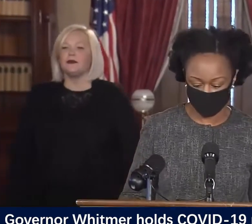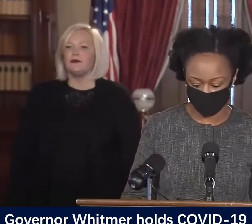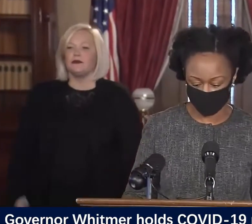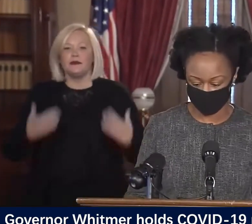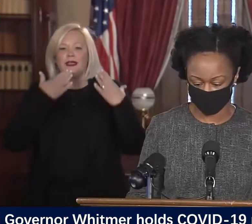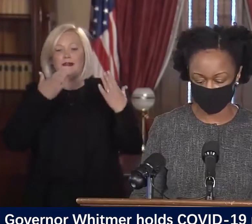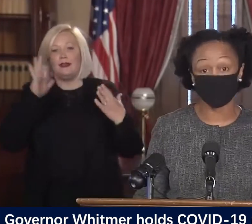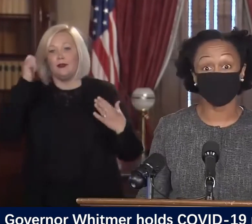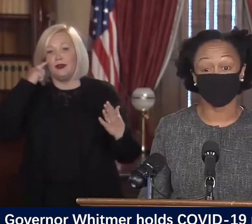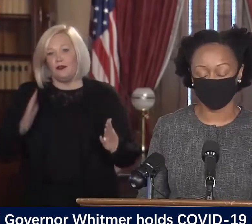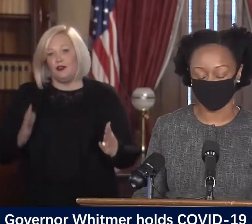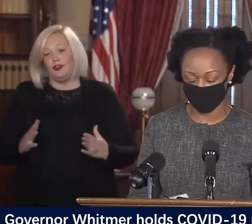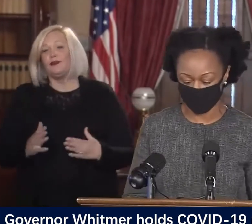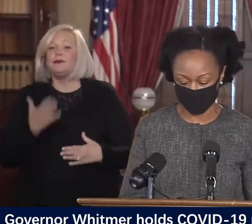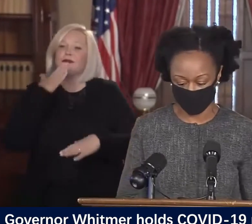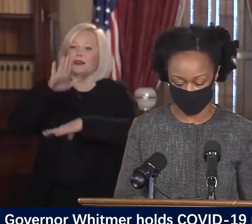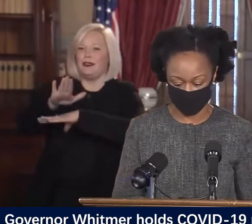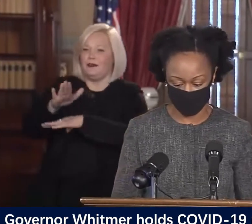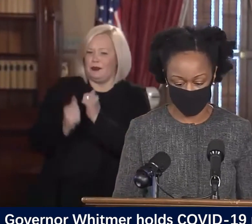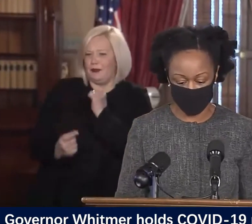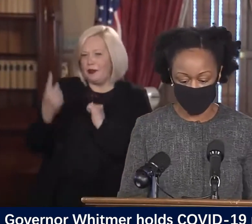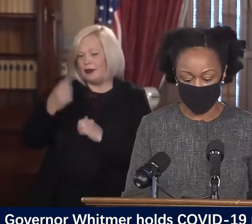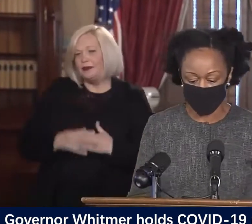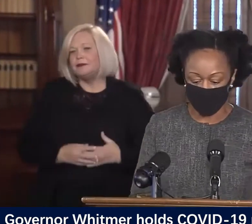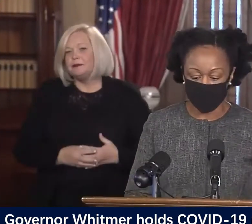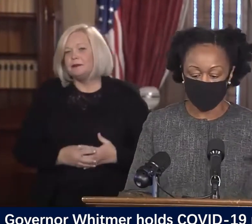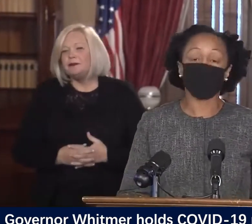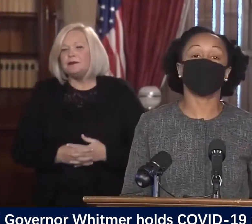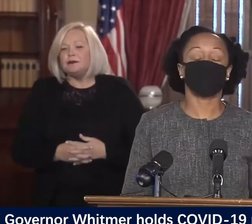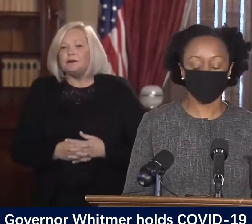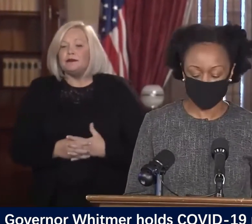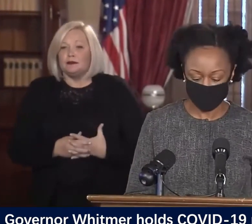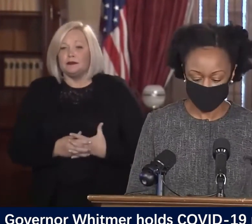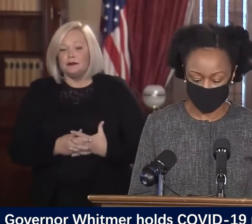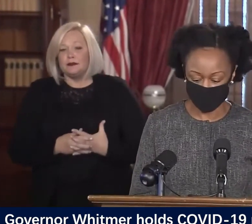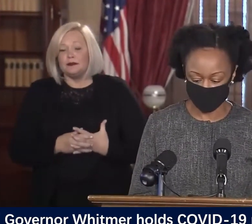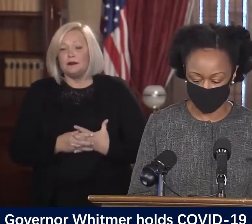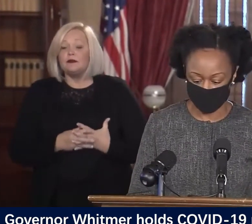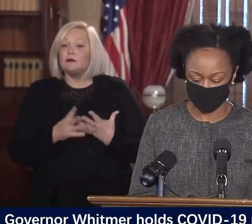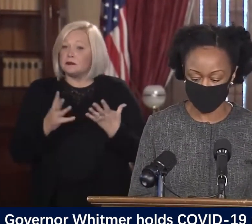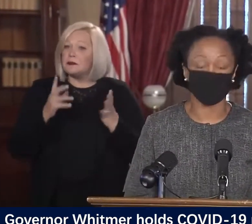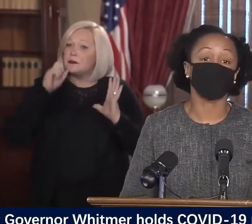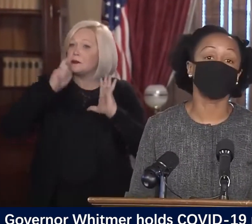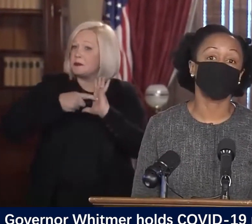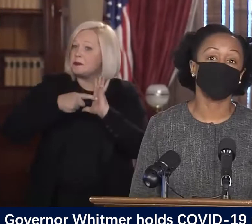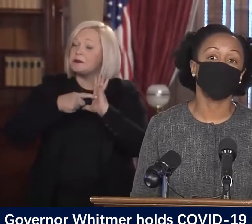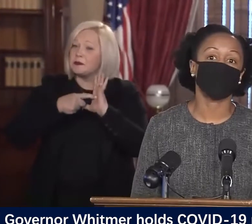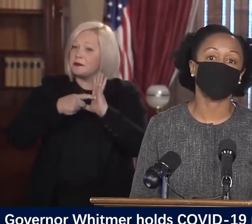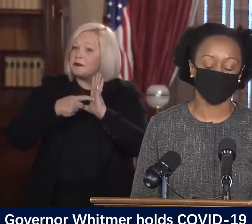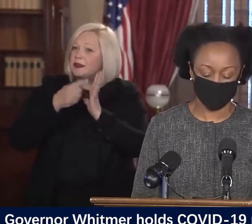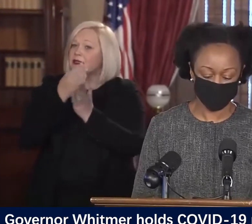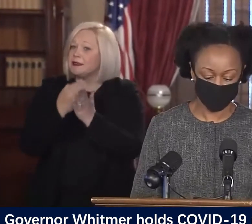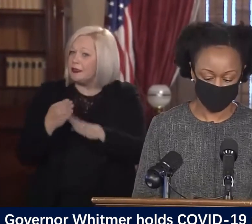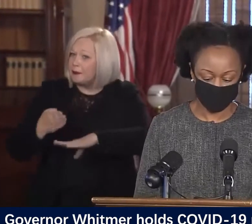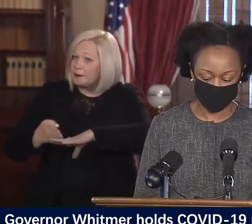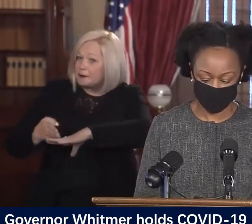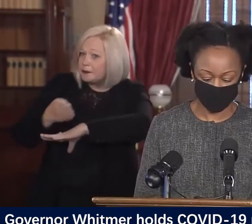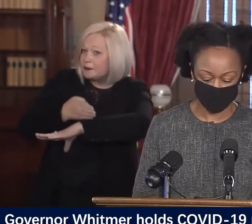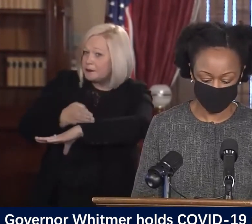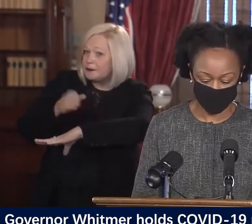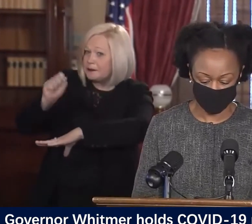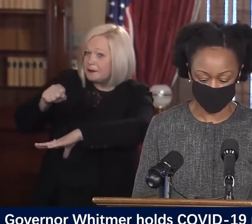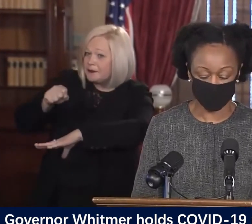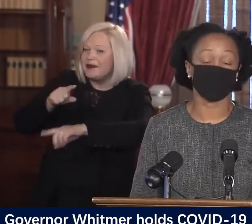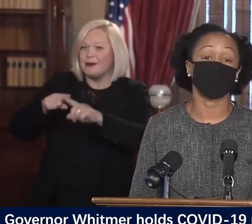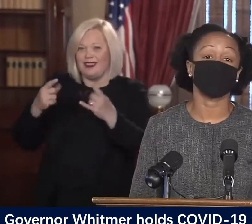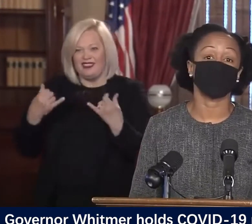Thank you, Governor. Good afternoon, everyone. While there are some signs that things may be improving, we are clearly still